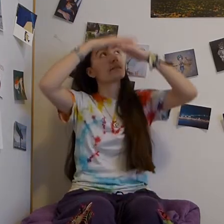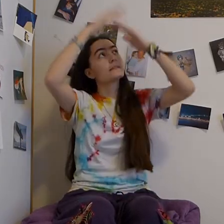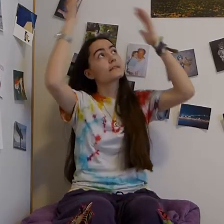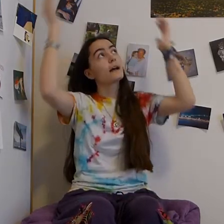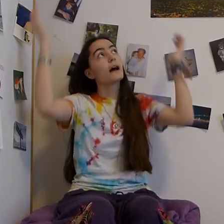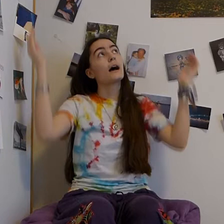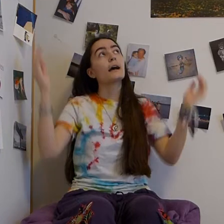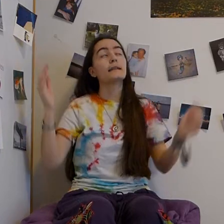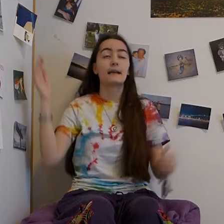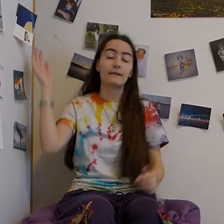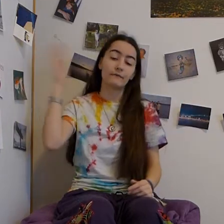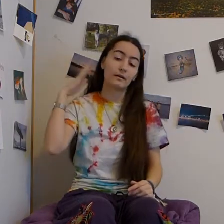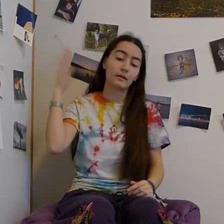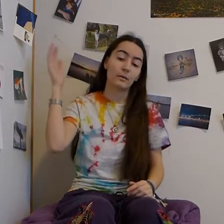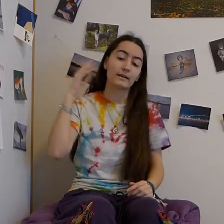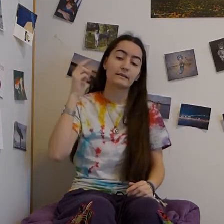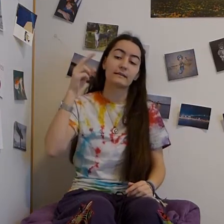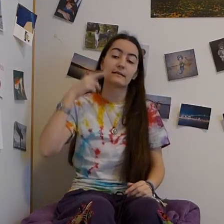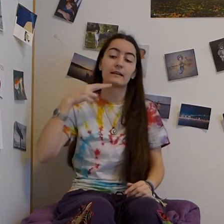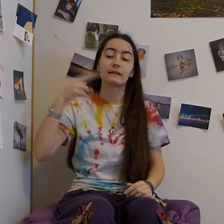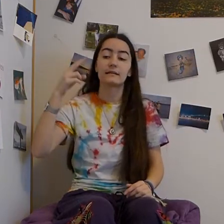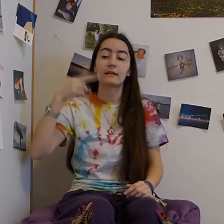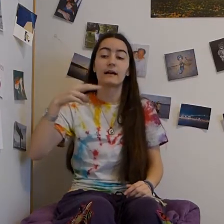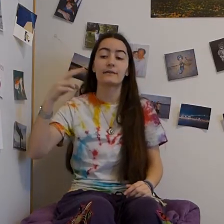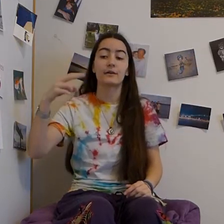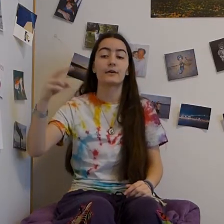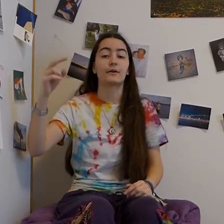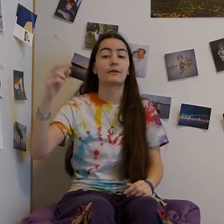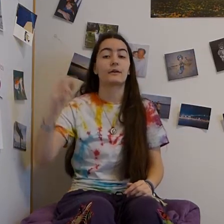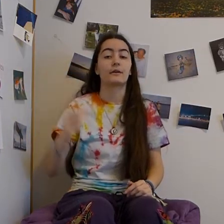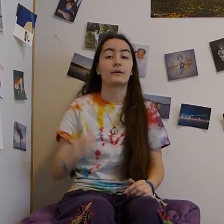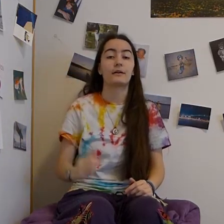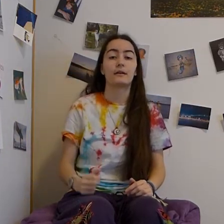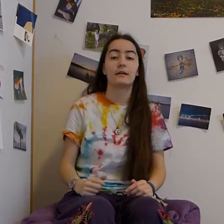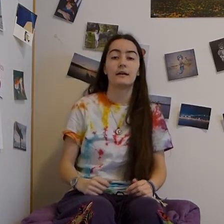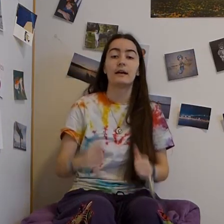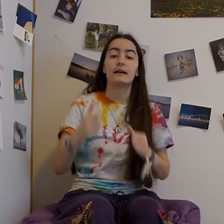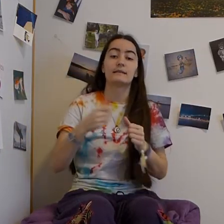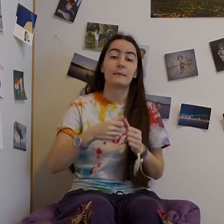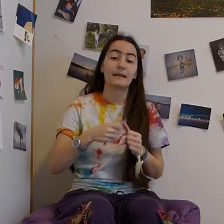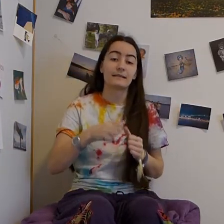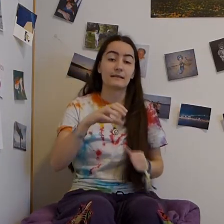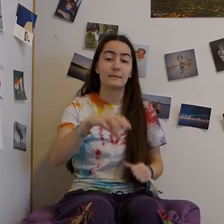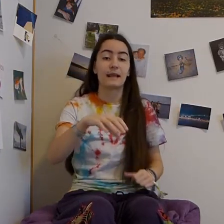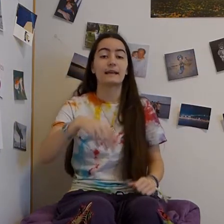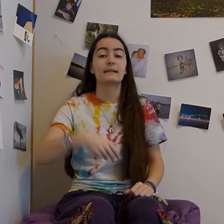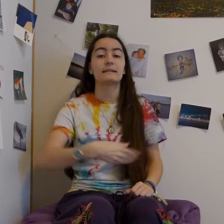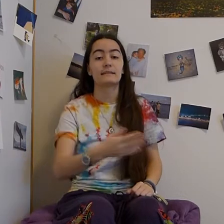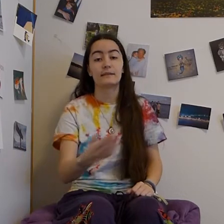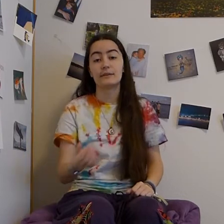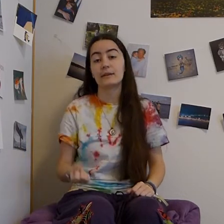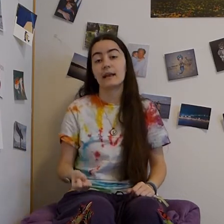the skies and the wind sings our song. It's a better place since you